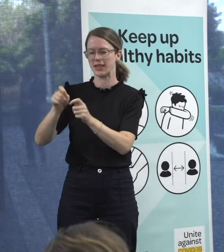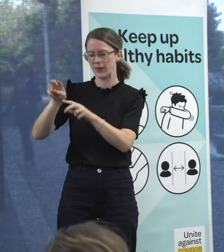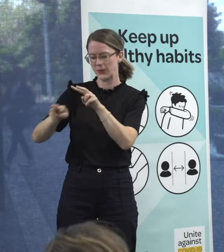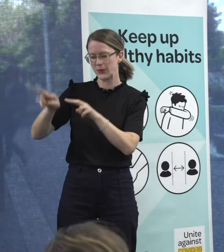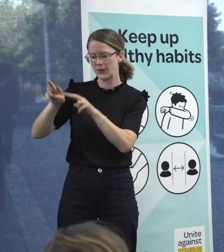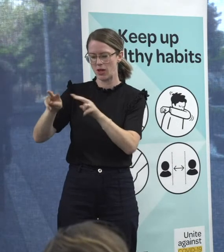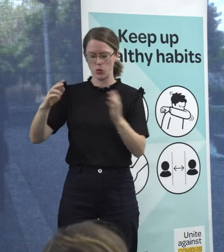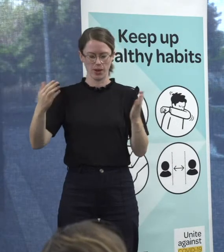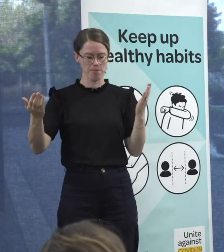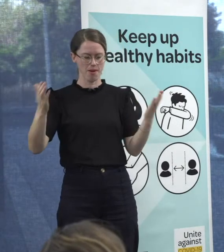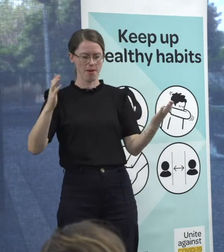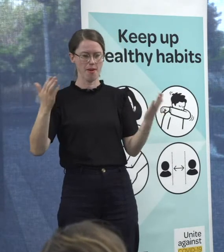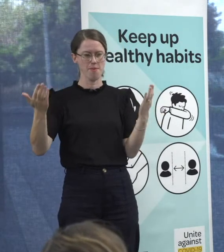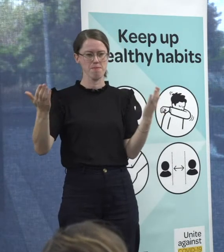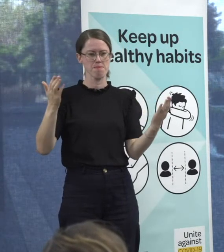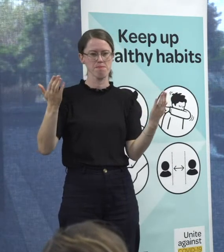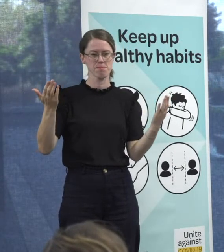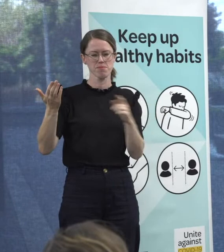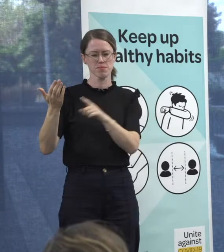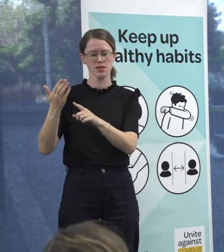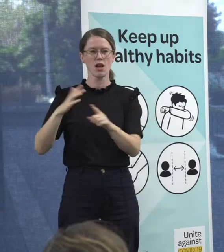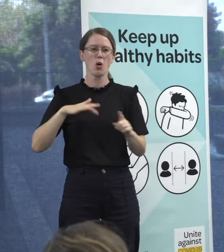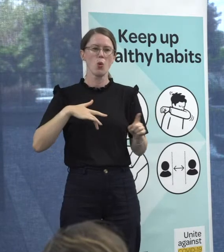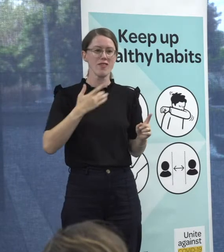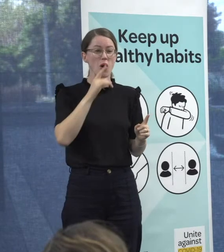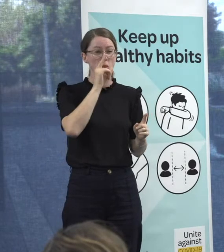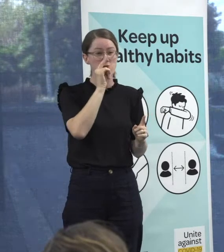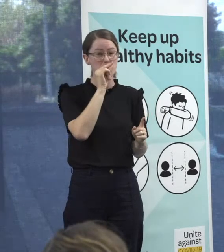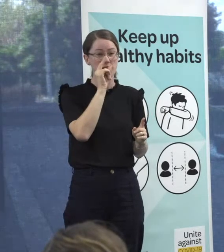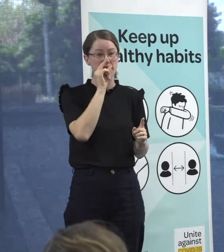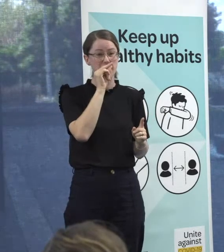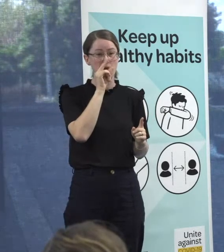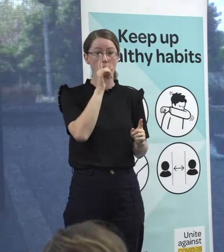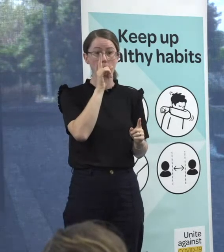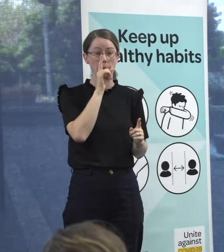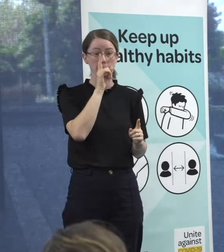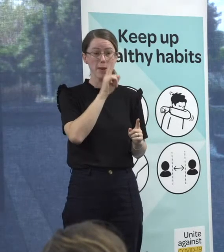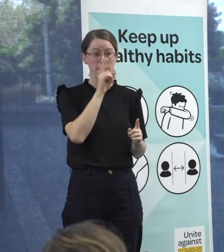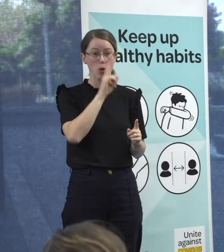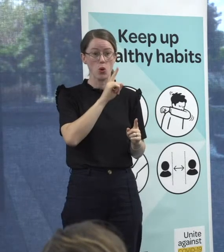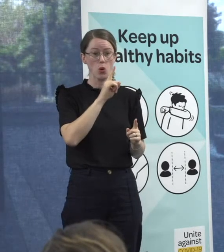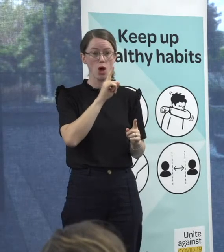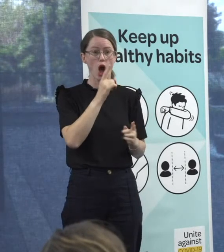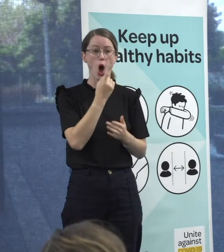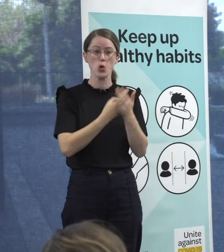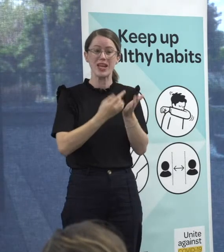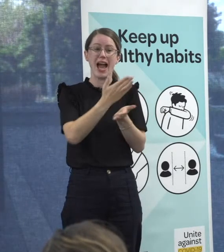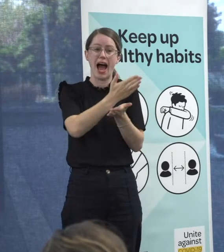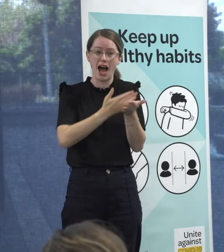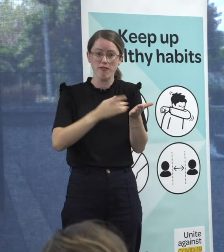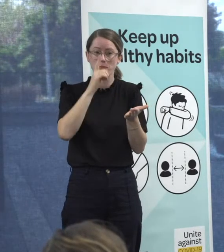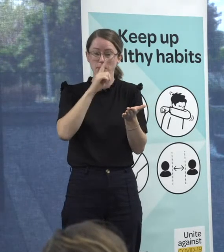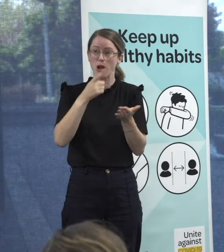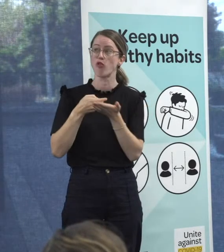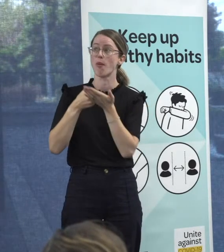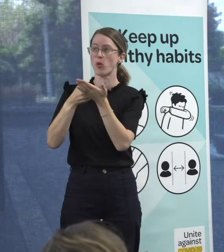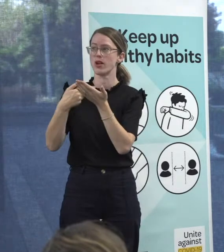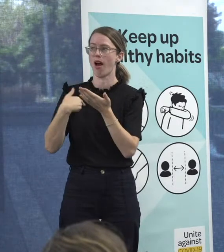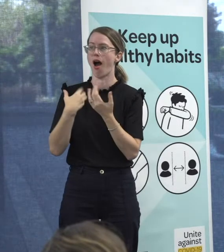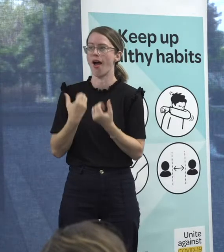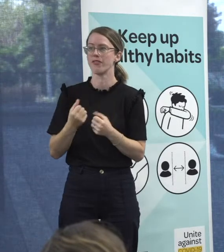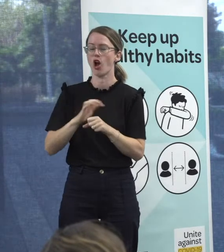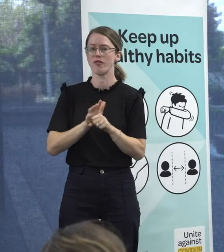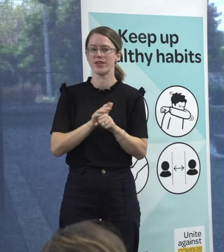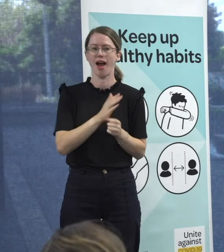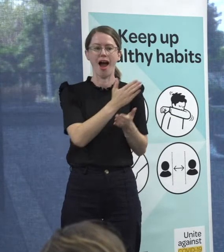that, we think that probably about half of cases, actual cases, are being reported. And some of